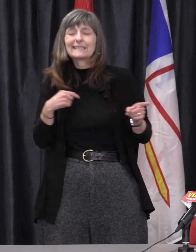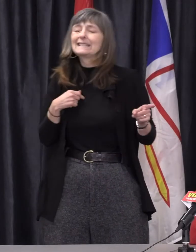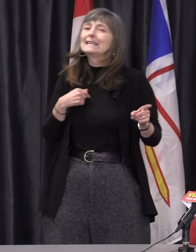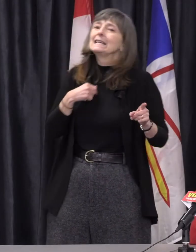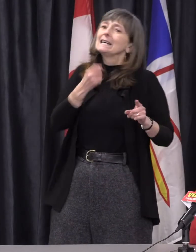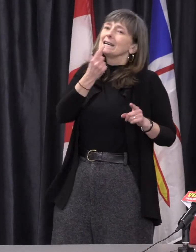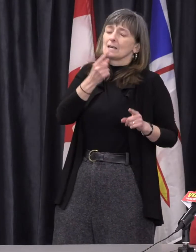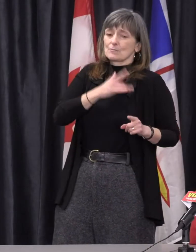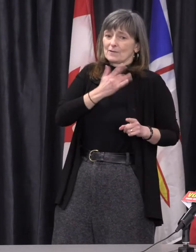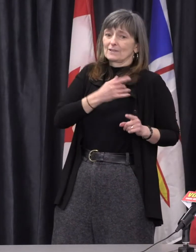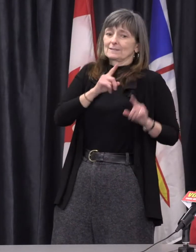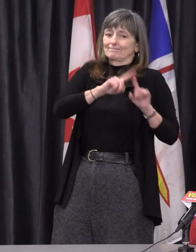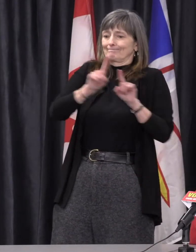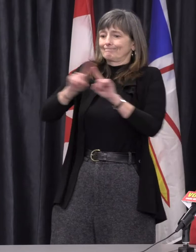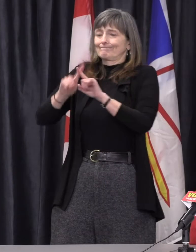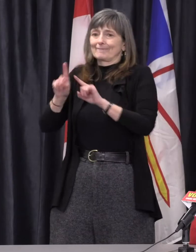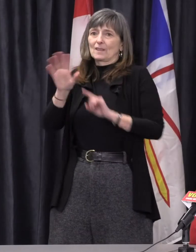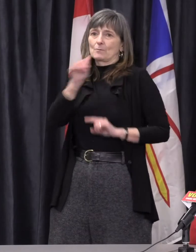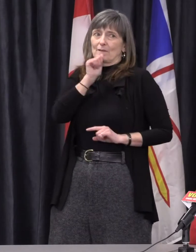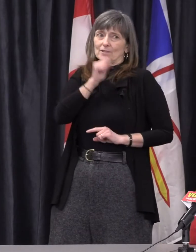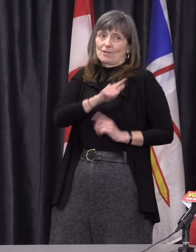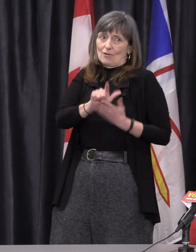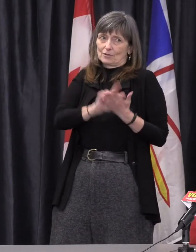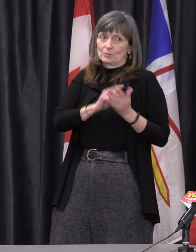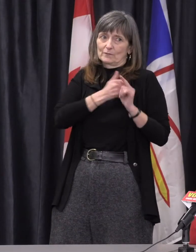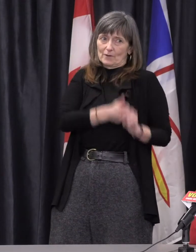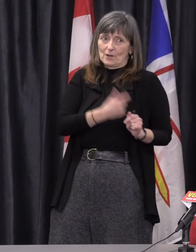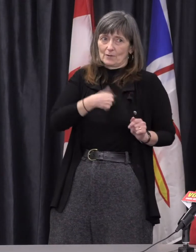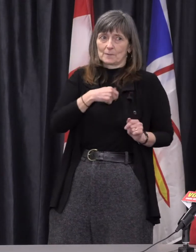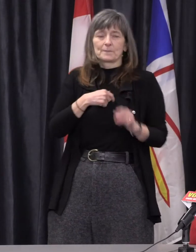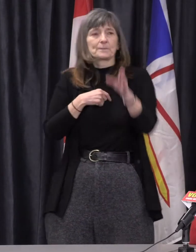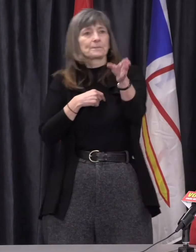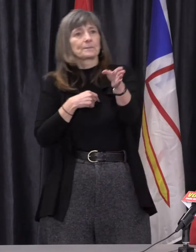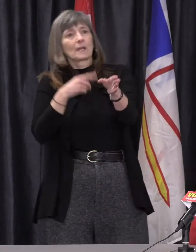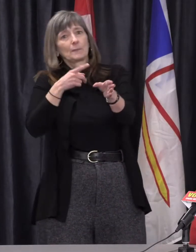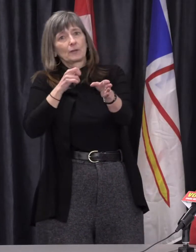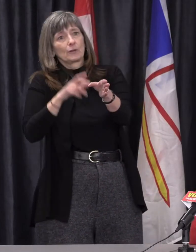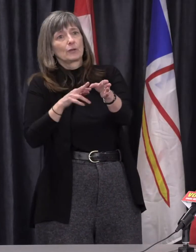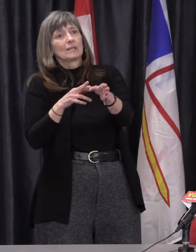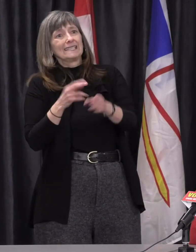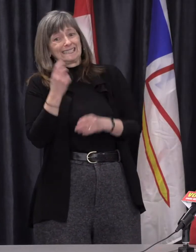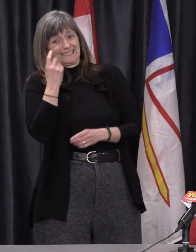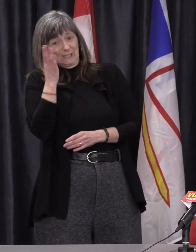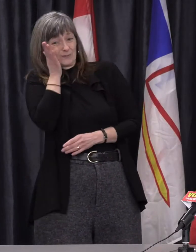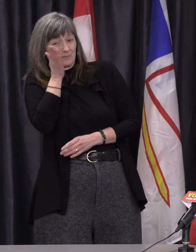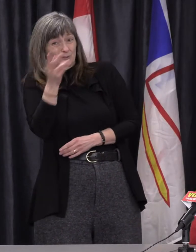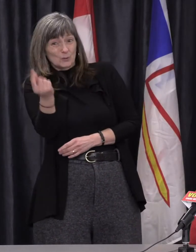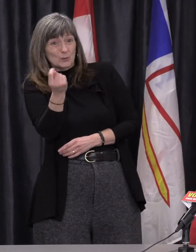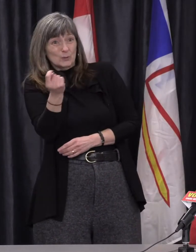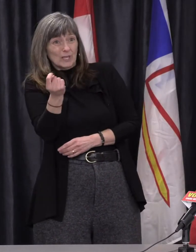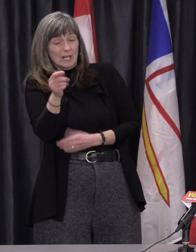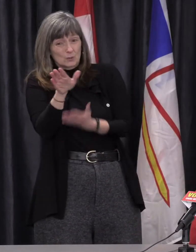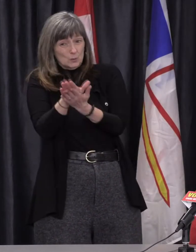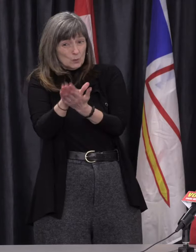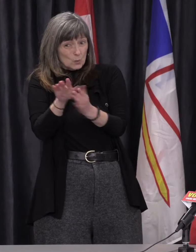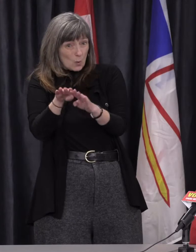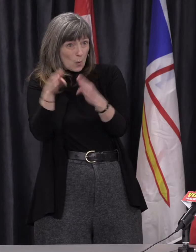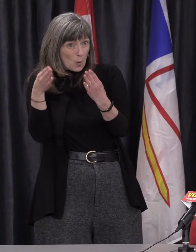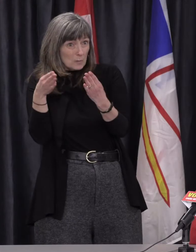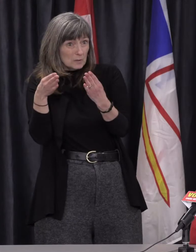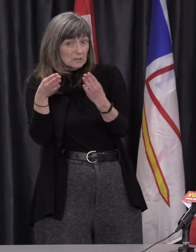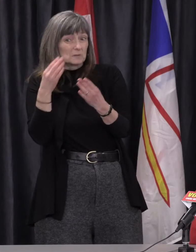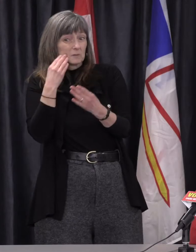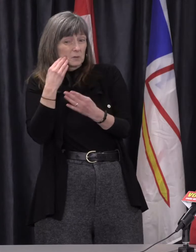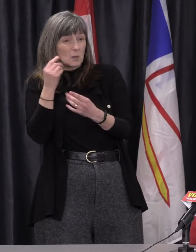we have to be in keeping with ours. A lot of people are concerned about schools on Tuesday. And we've seen other provinces like New Brunswick, which also has